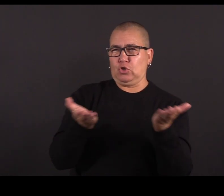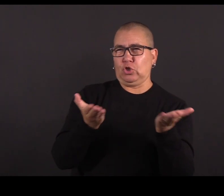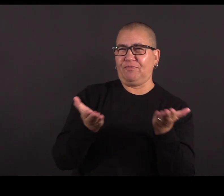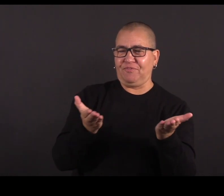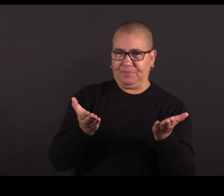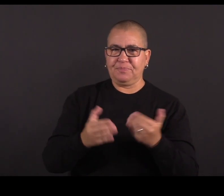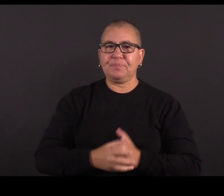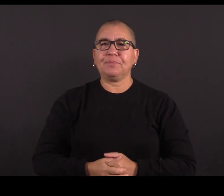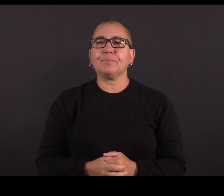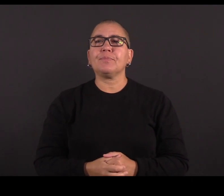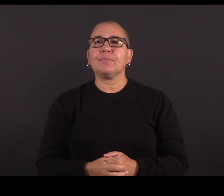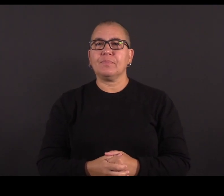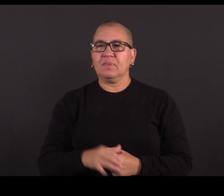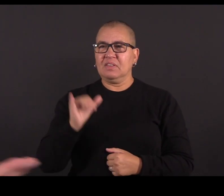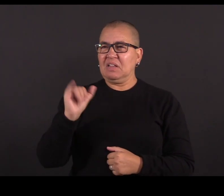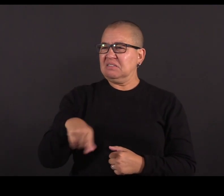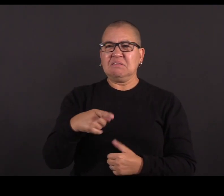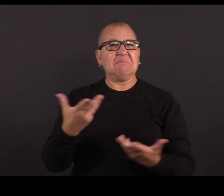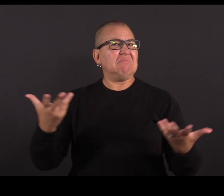the program.